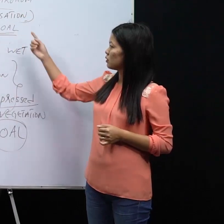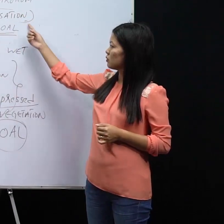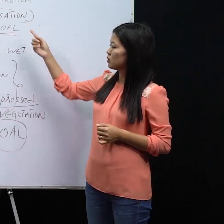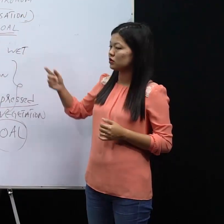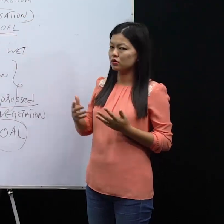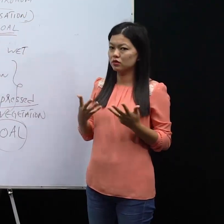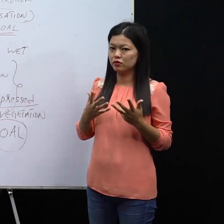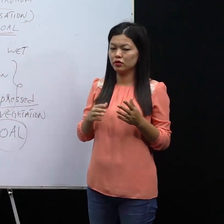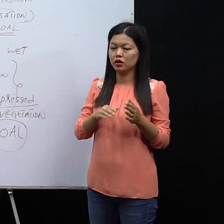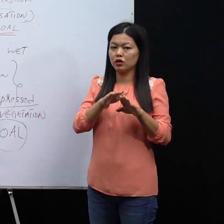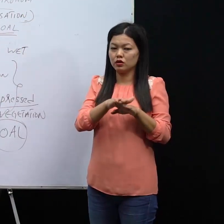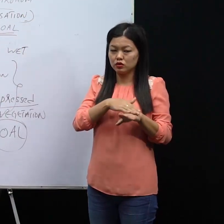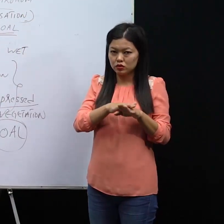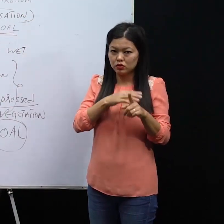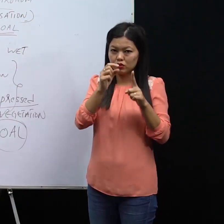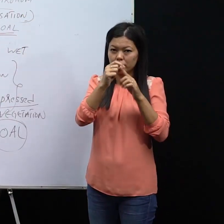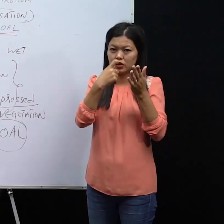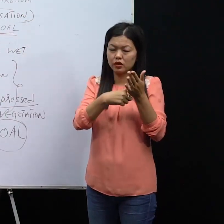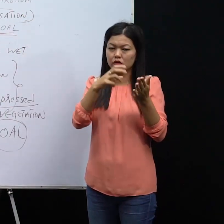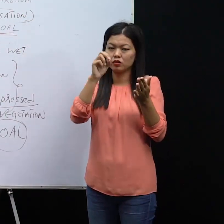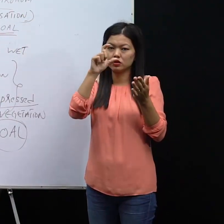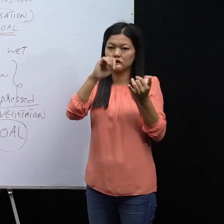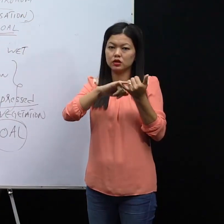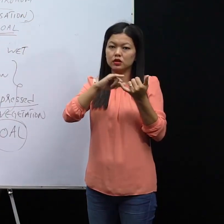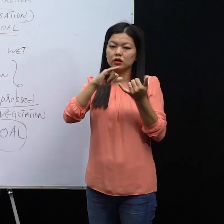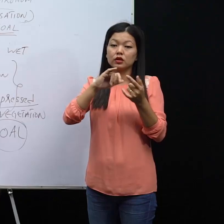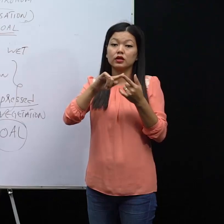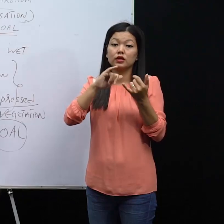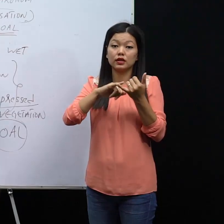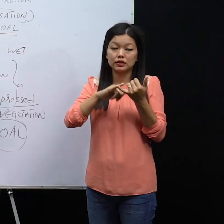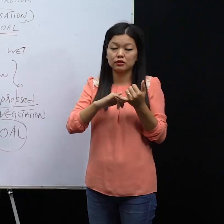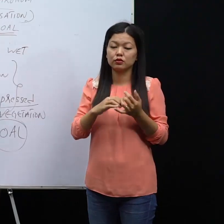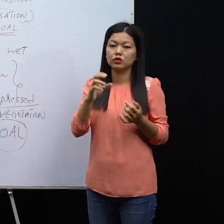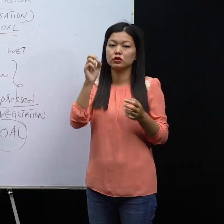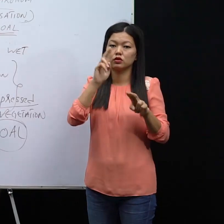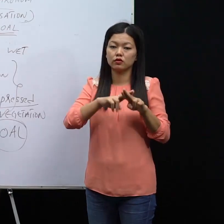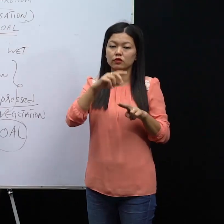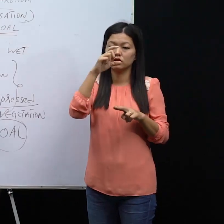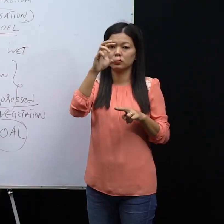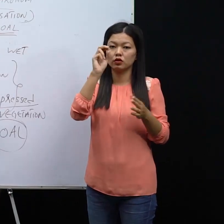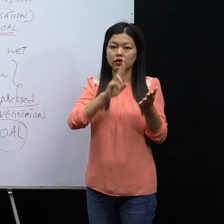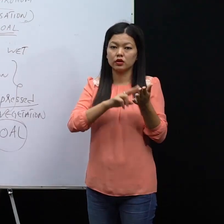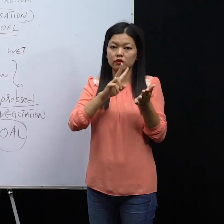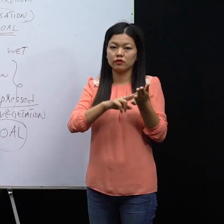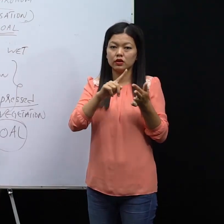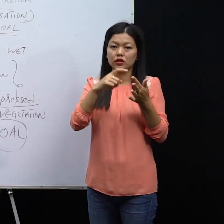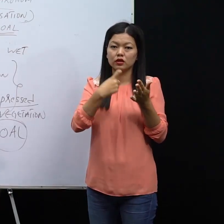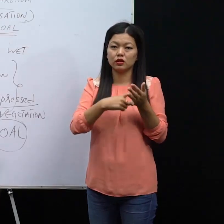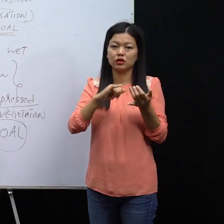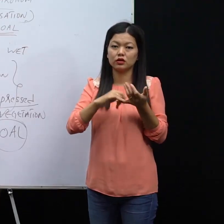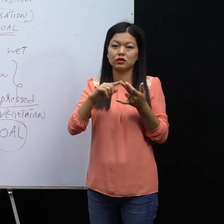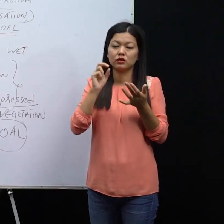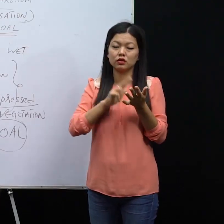Carbonization. That is the slow process, okay? The slow process of conversion of the dead